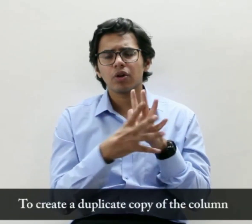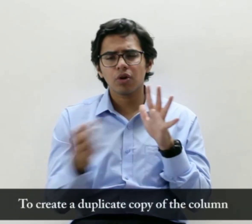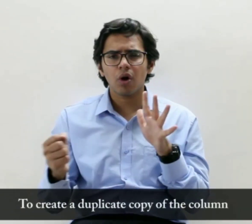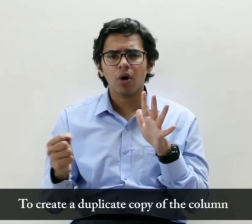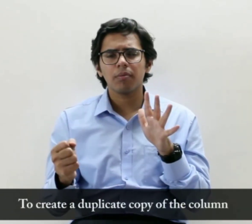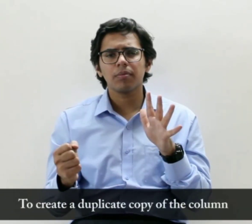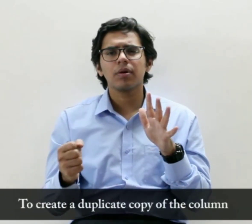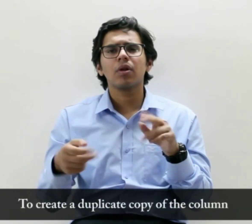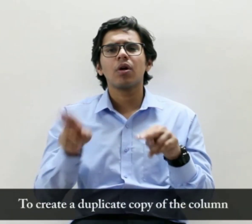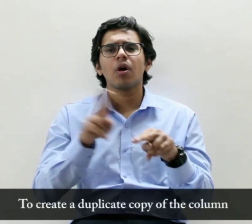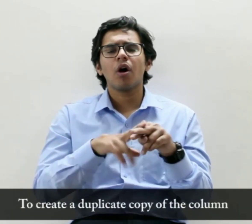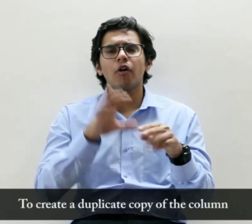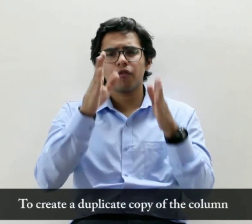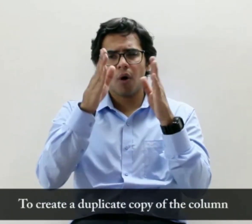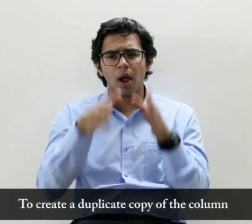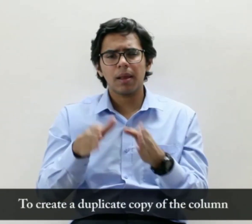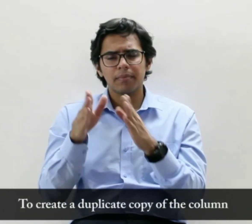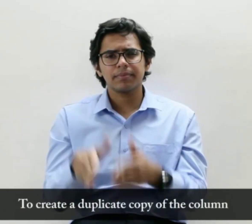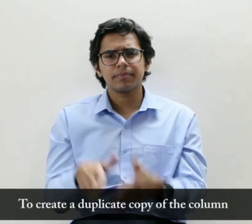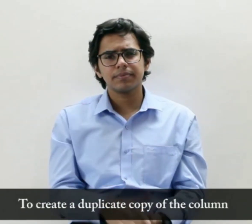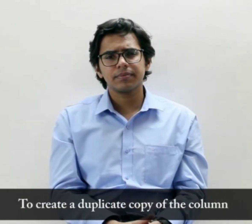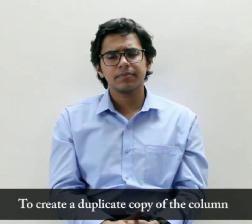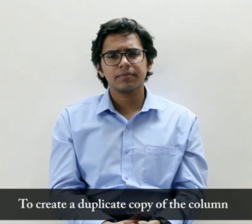To create a duplicate copy of the column.